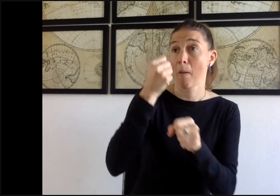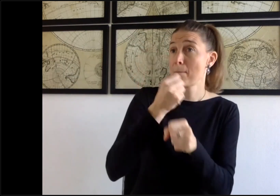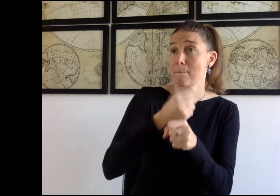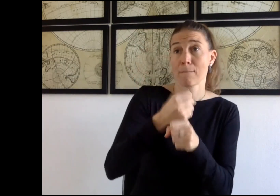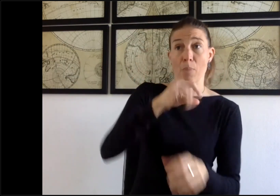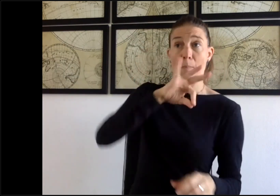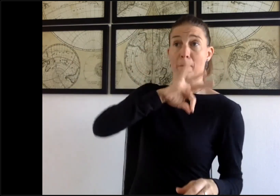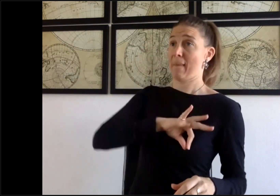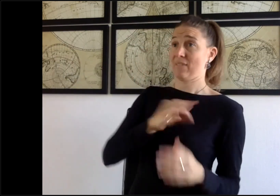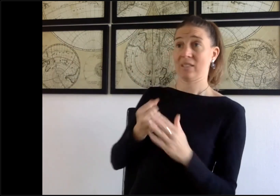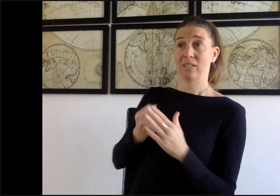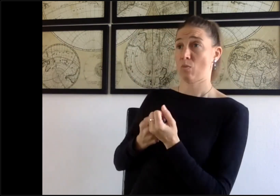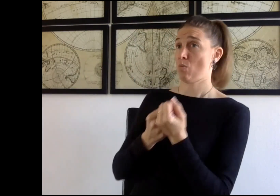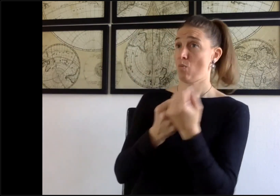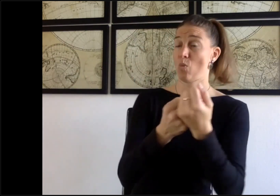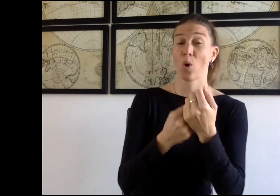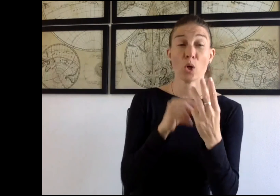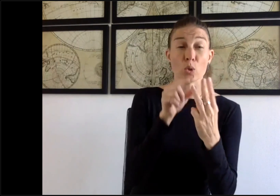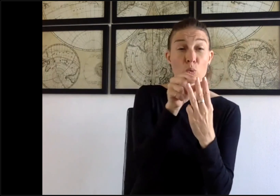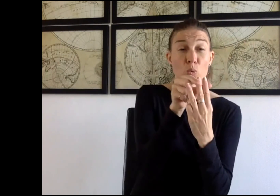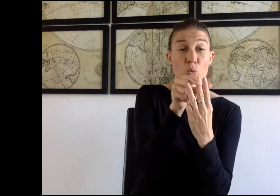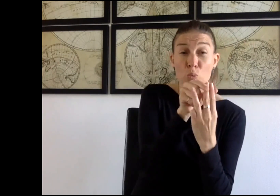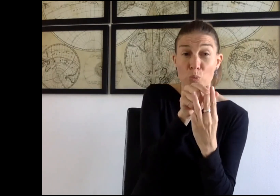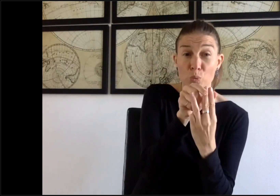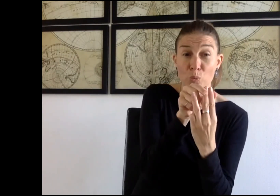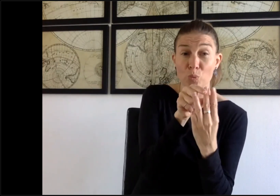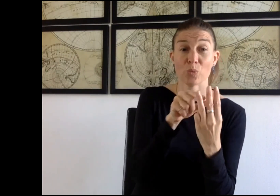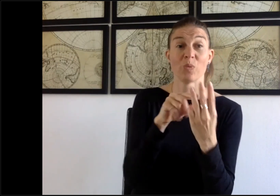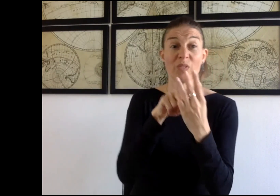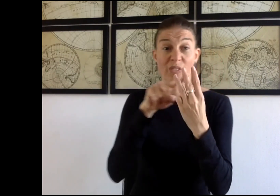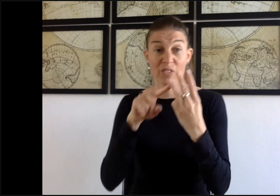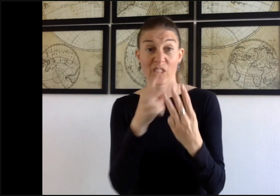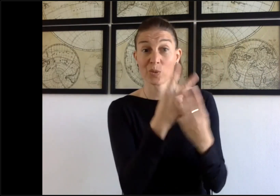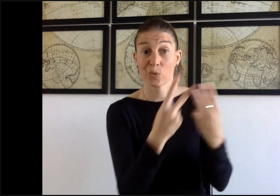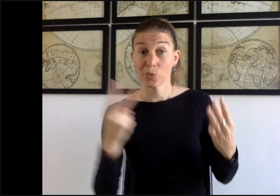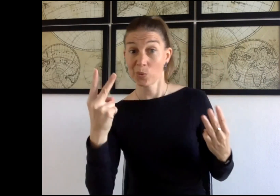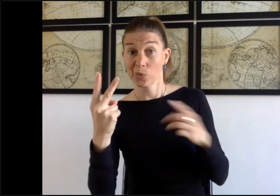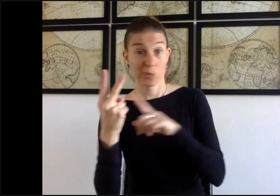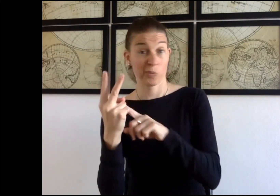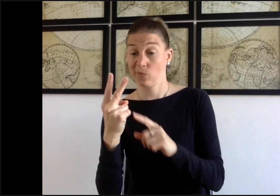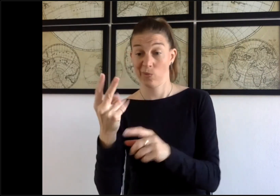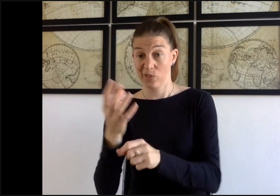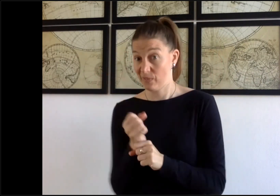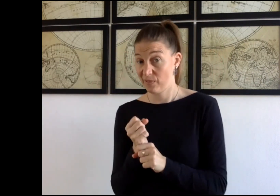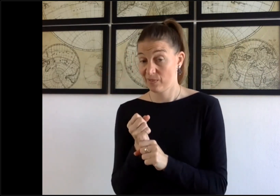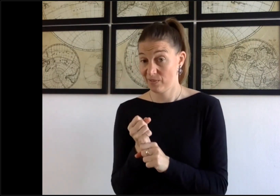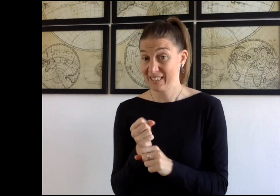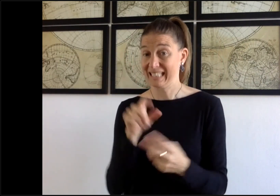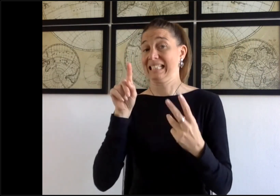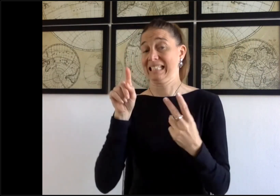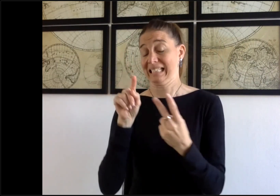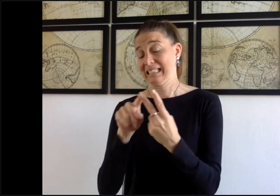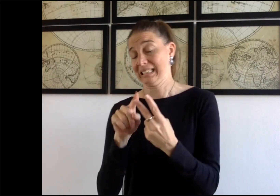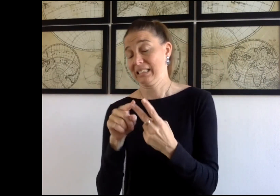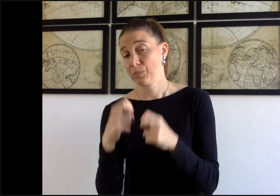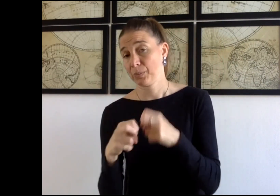of helping in building a bridge when people lose their jobs. So just to summarize, and just a final comment, as we transition to this future